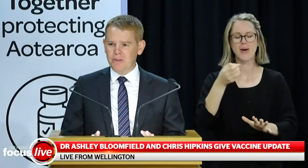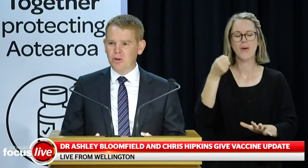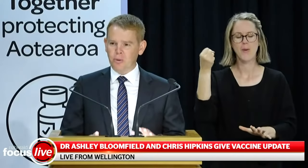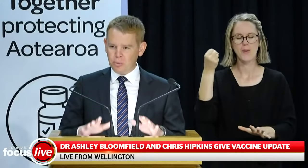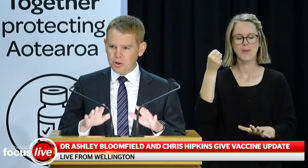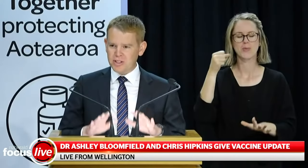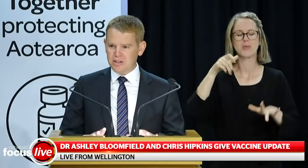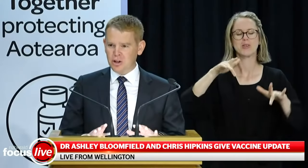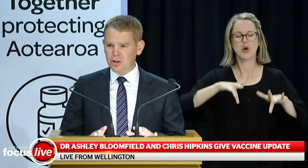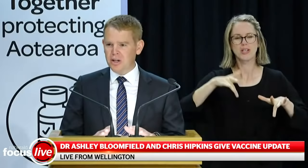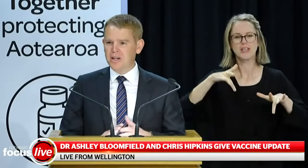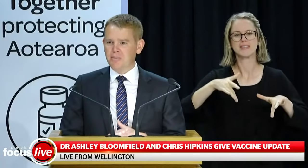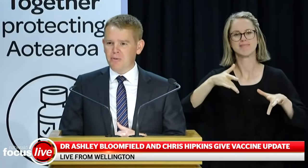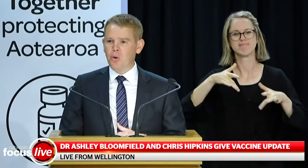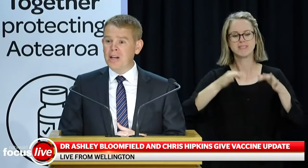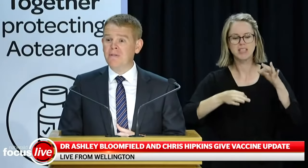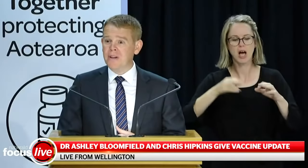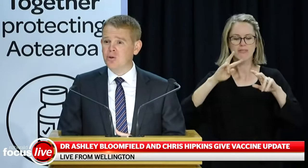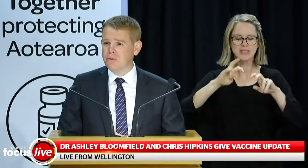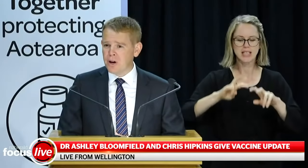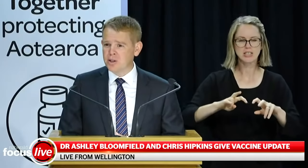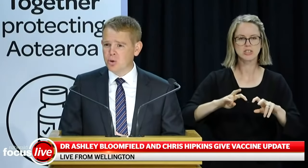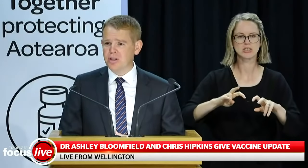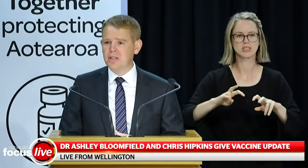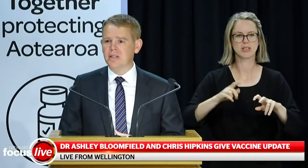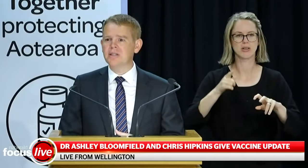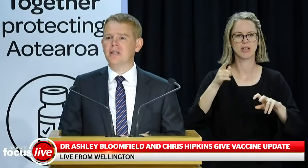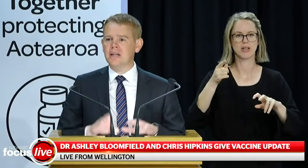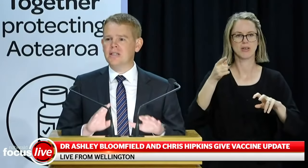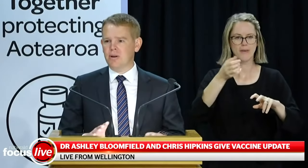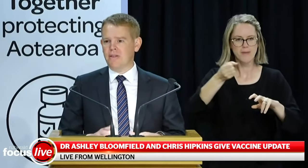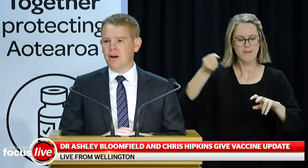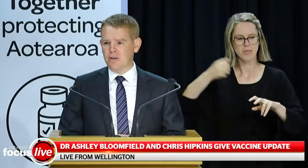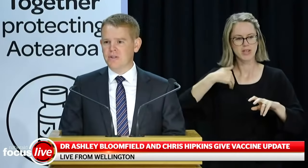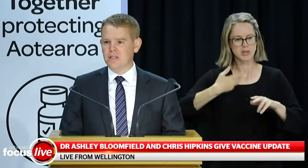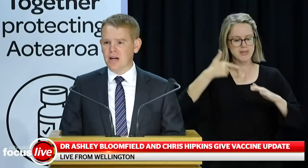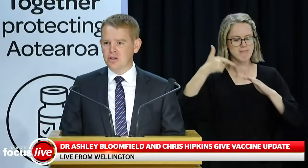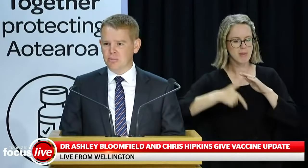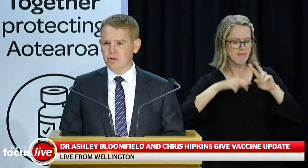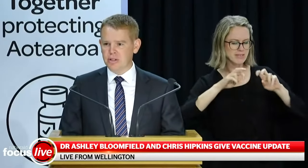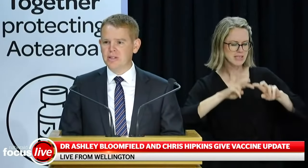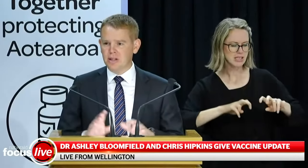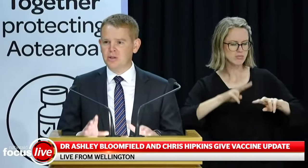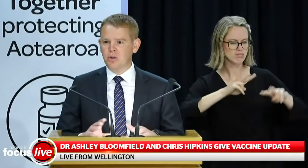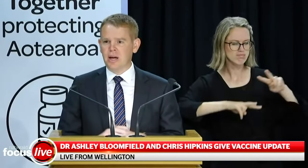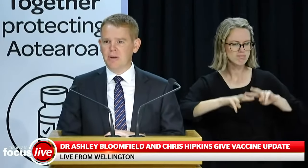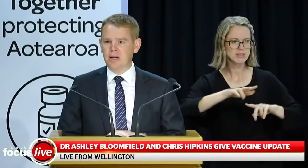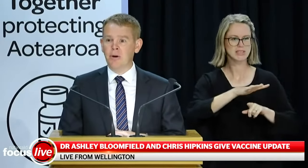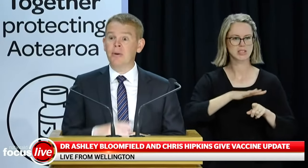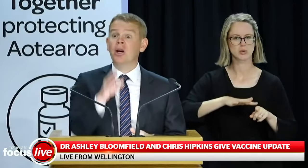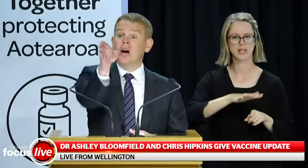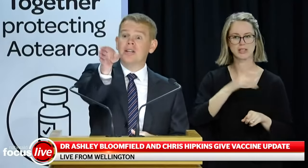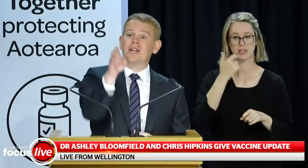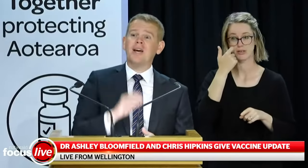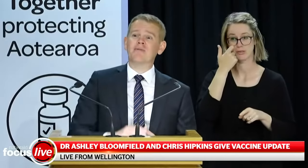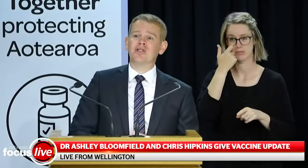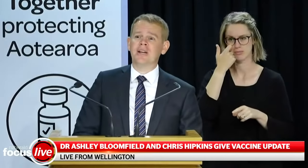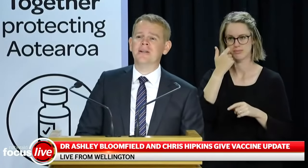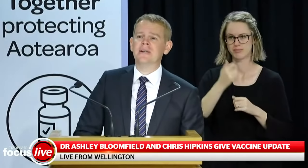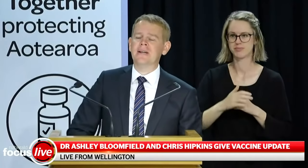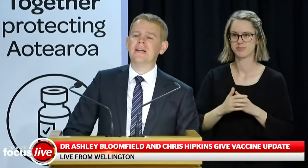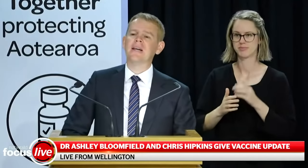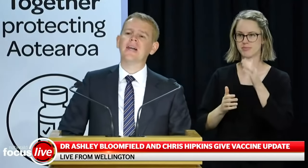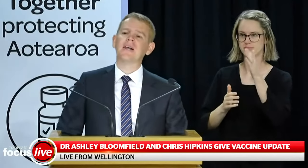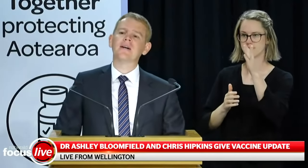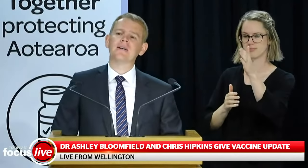that's hypothetical, because there's, before any fees or fines were considered, there needs to be a thorough investigation process, and that's what's happening at the moment. I said I'd come to